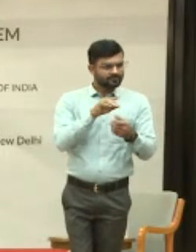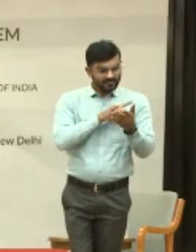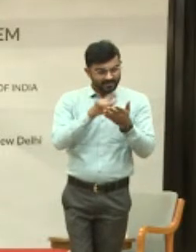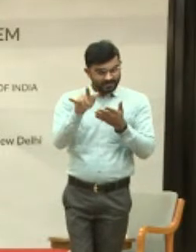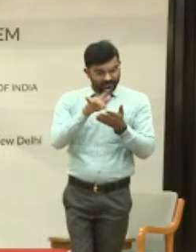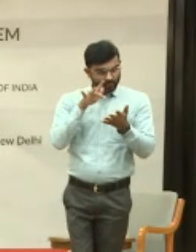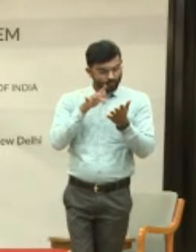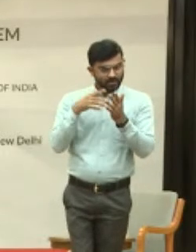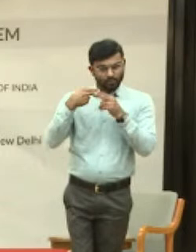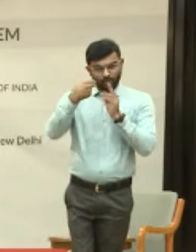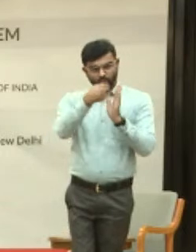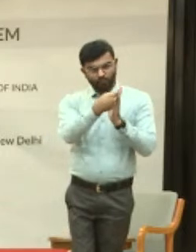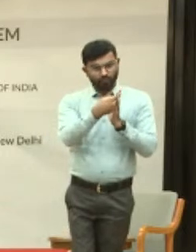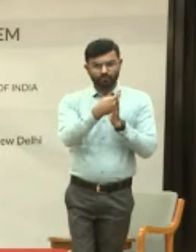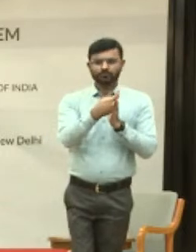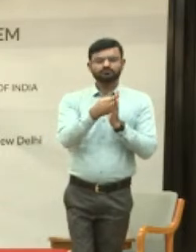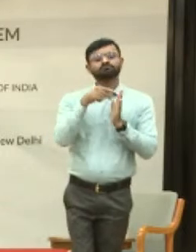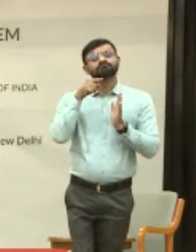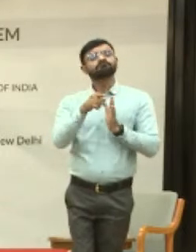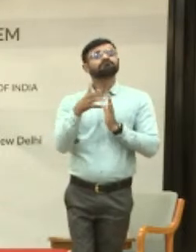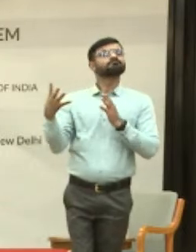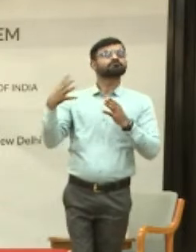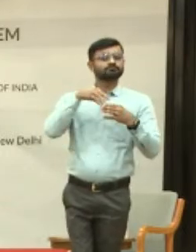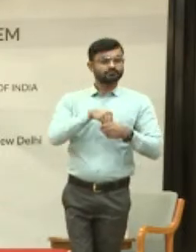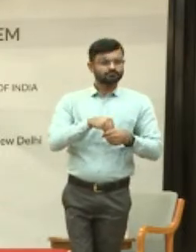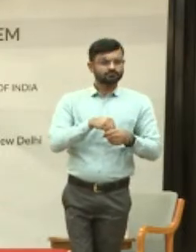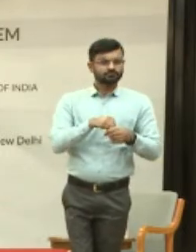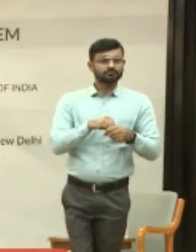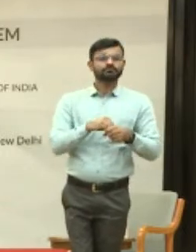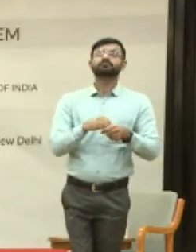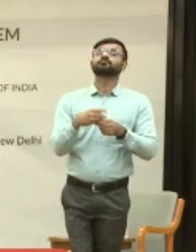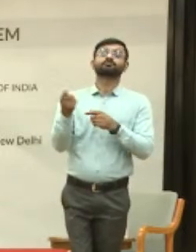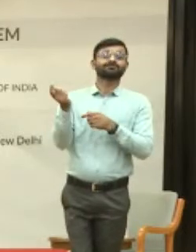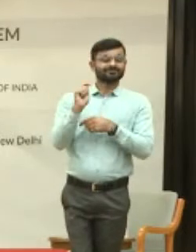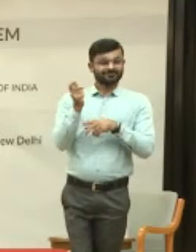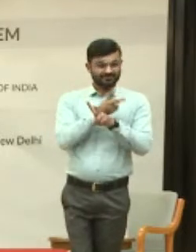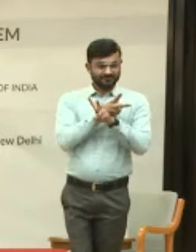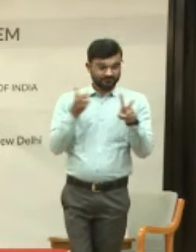airplanes, it also includes kites.